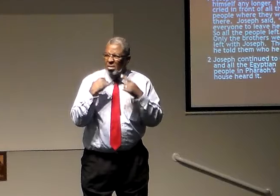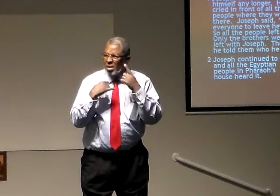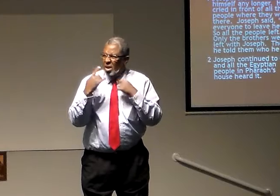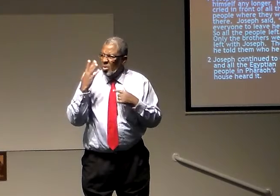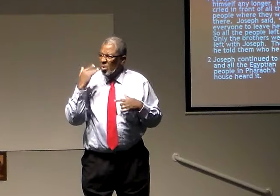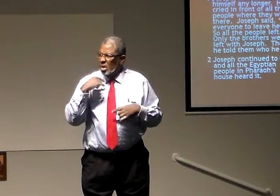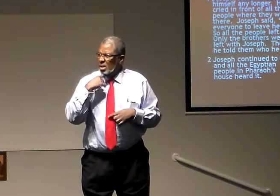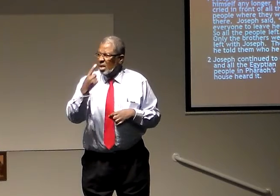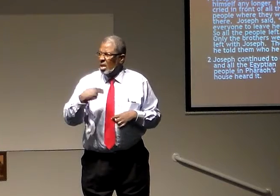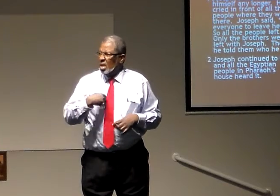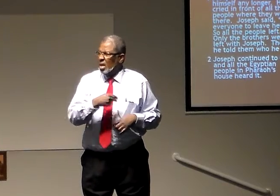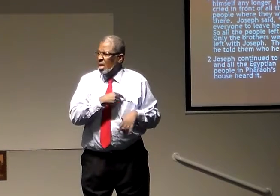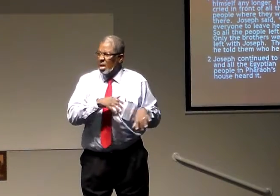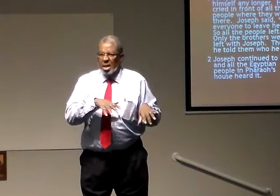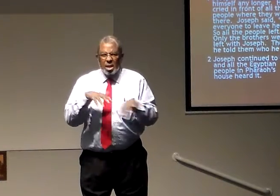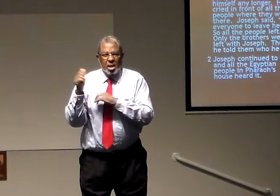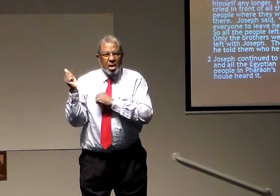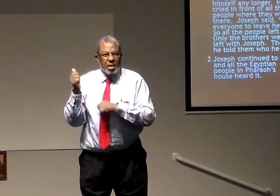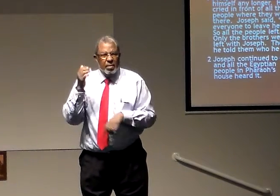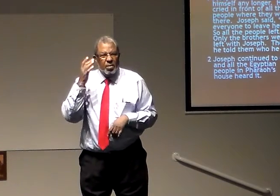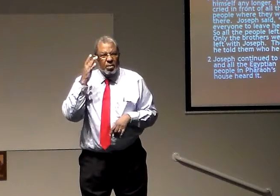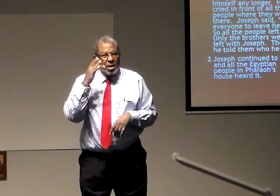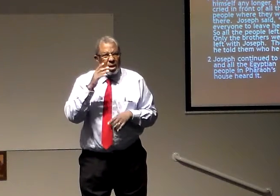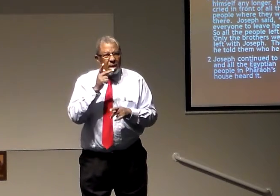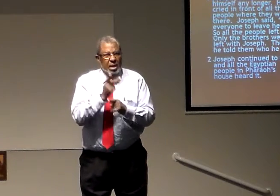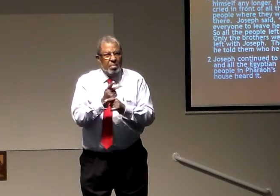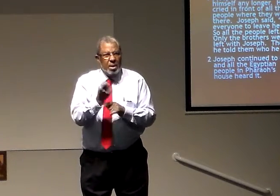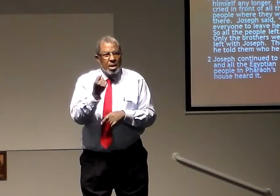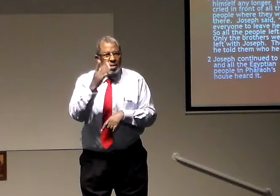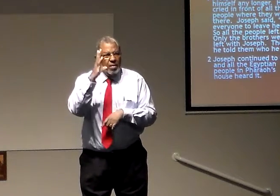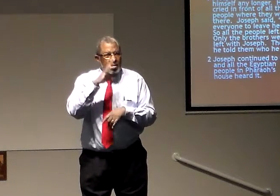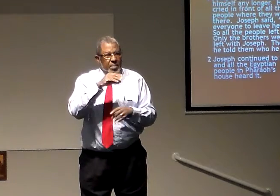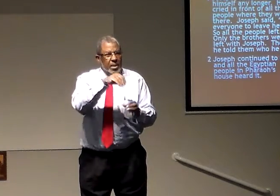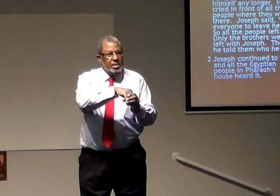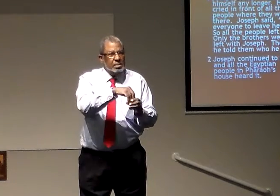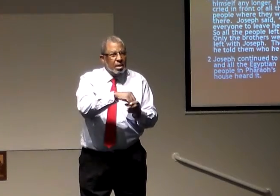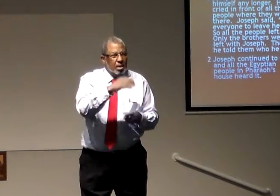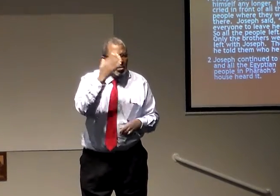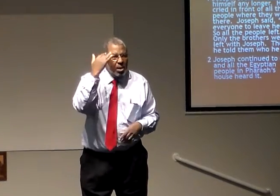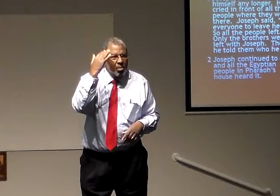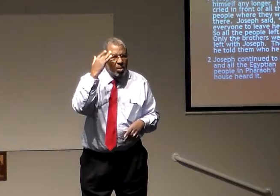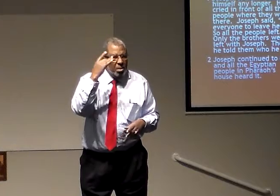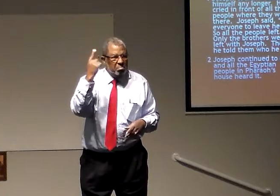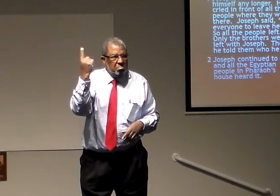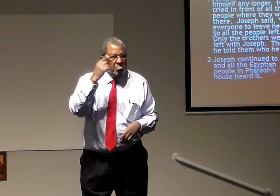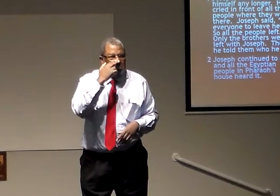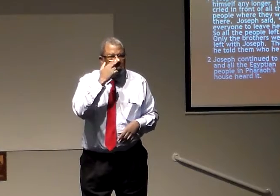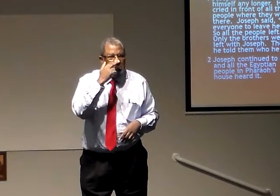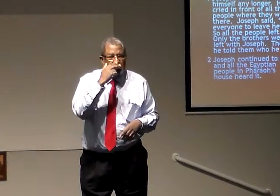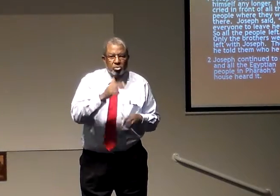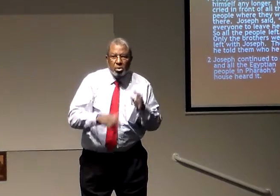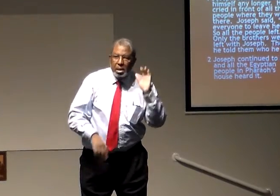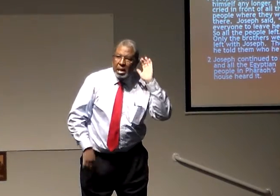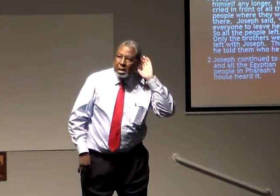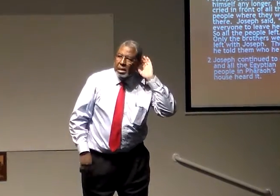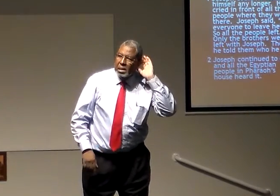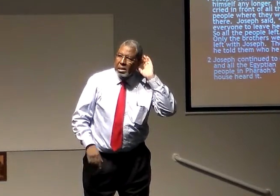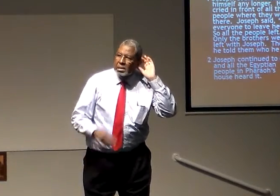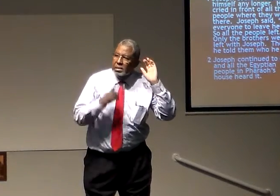crying. Why is he crying? Why didn't he tell us to leave? To keep those 11 men in there. Something's going